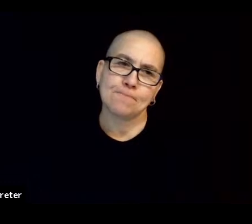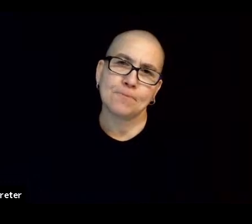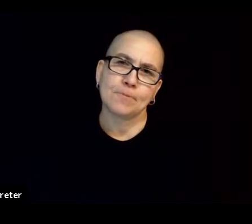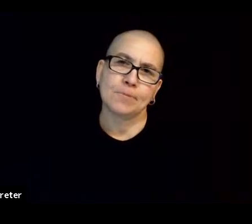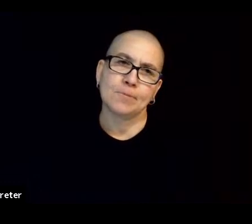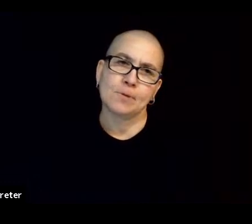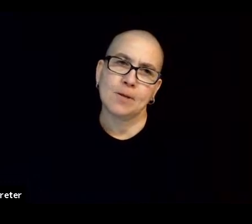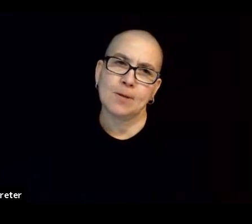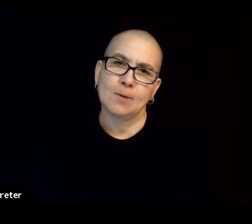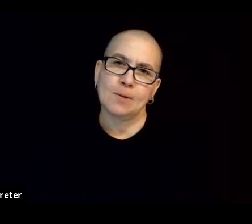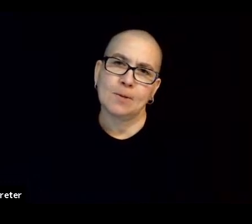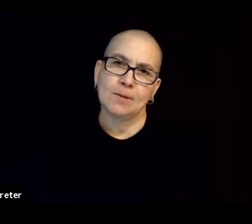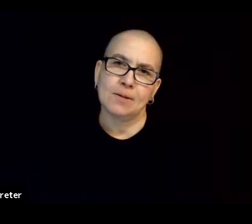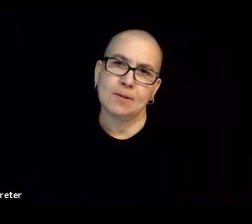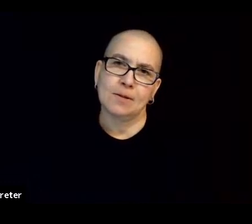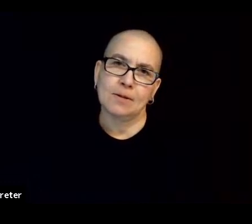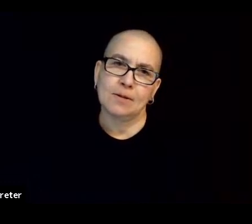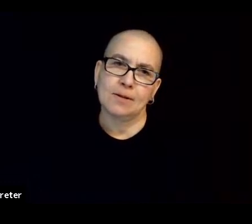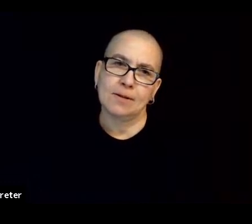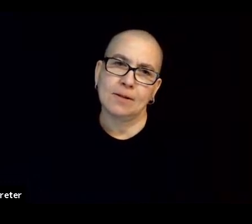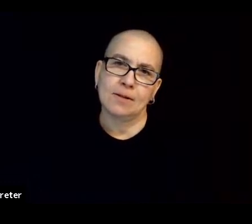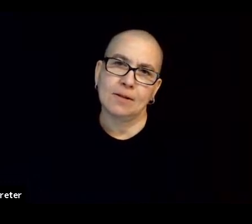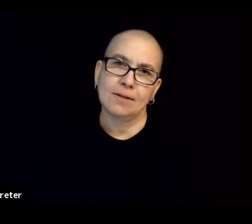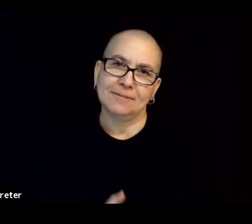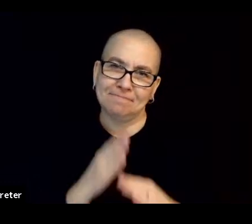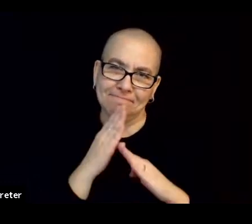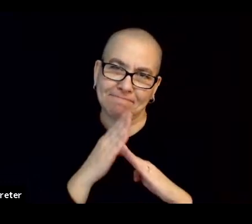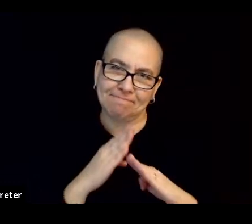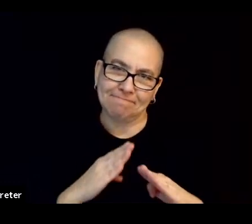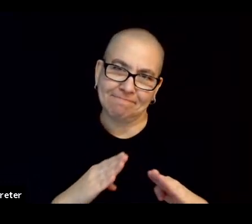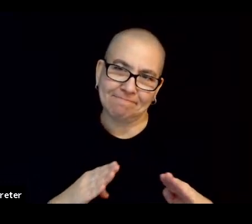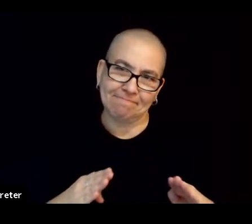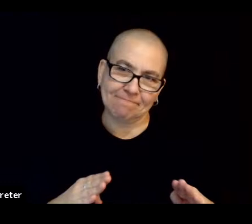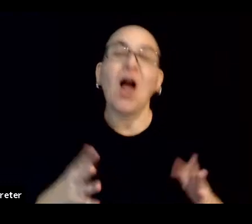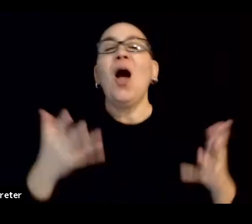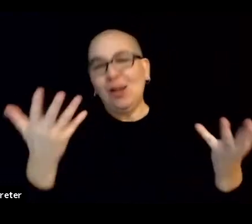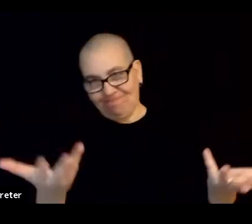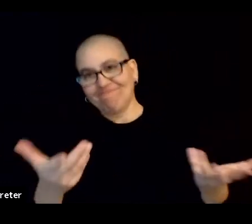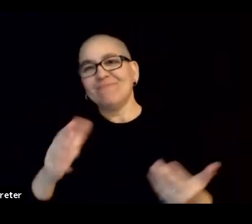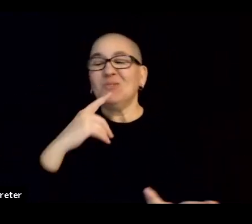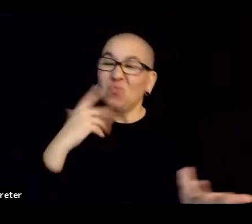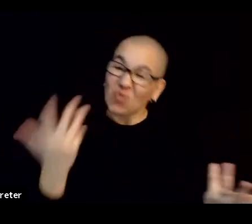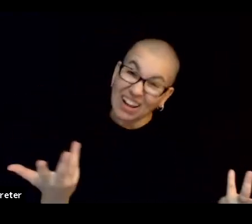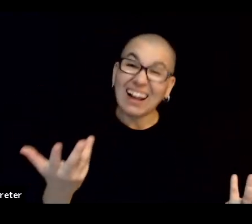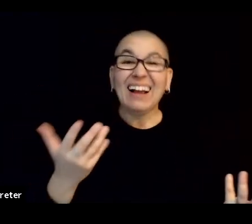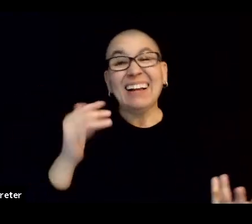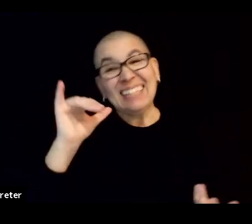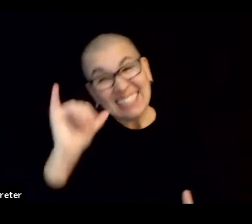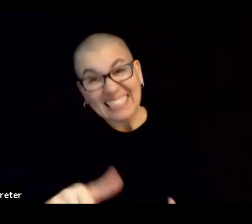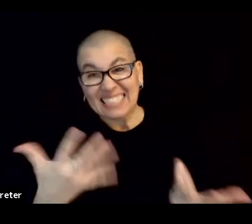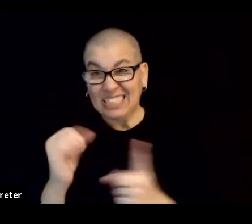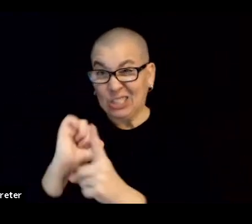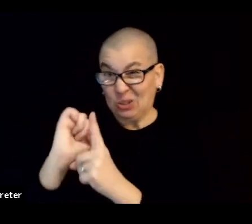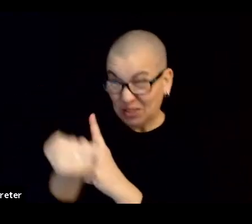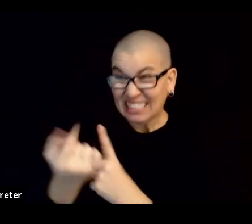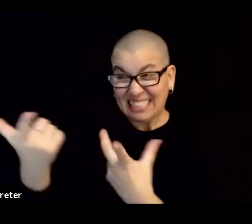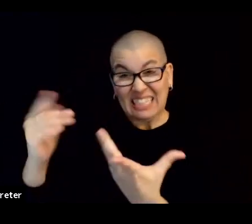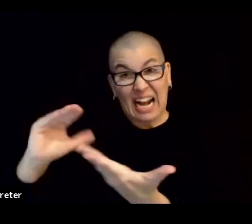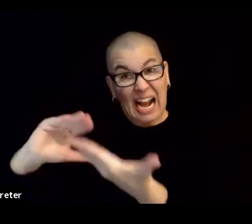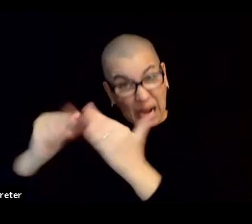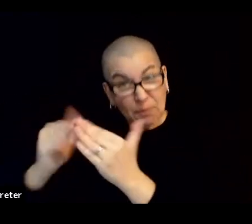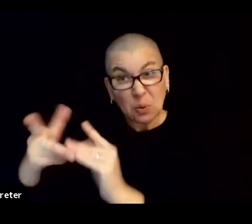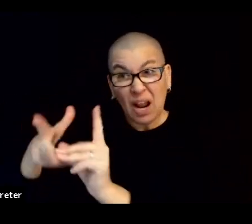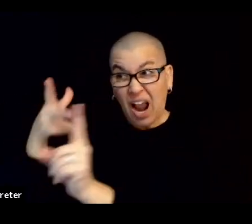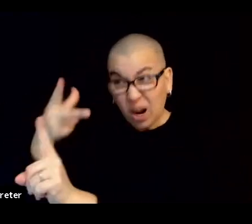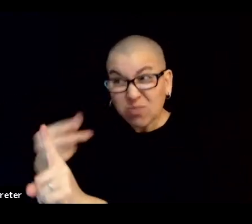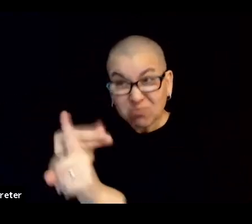populations. But in their case as well, most community vaccinators, such as our healthcare providers, primary care clinics, urgent care